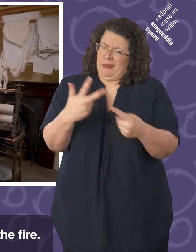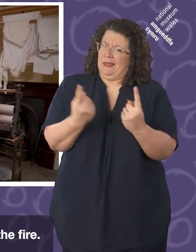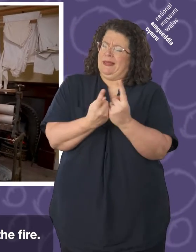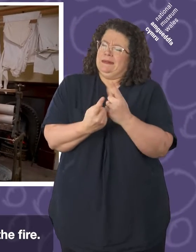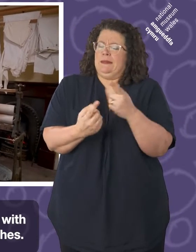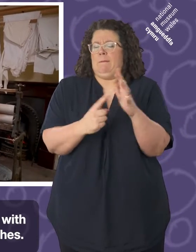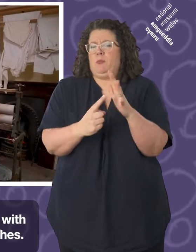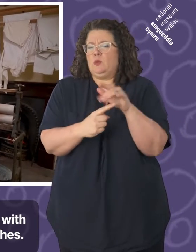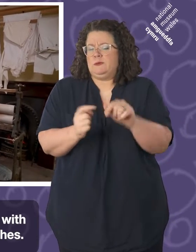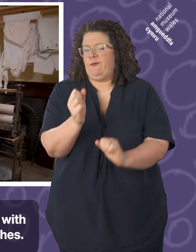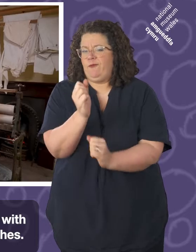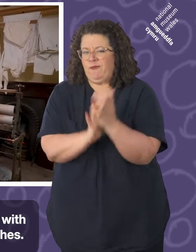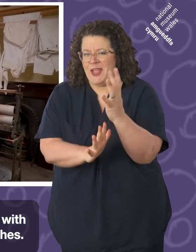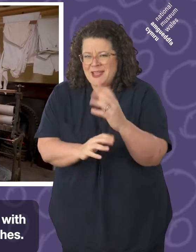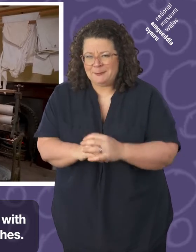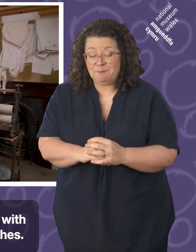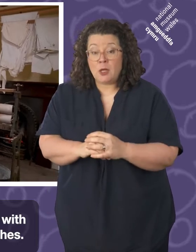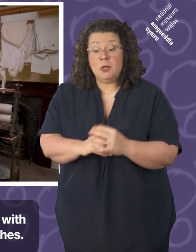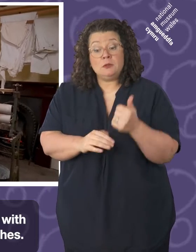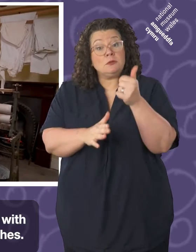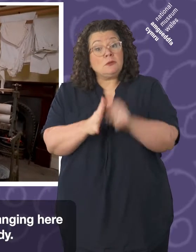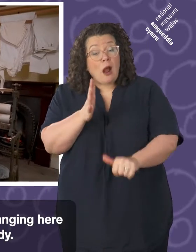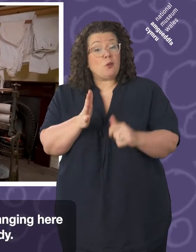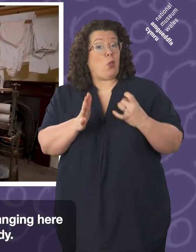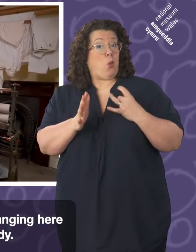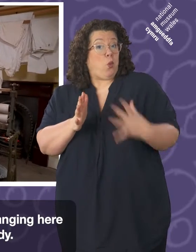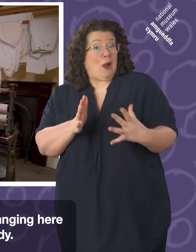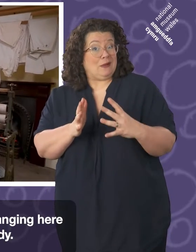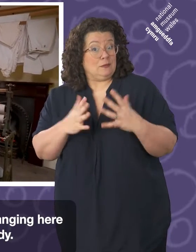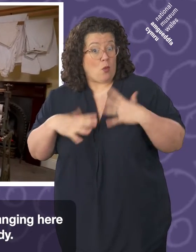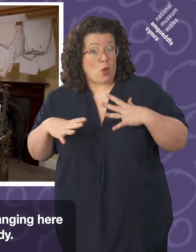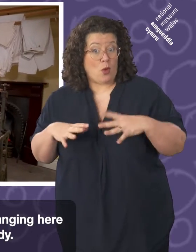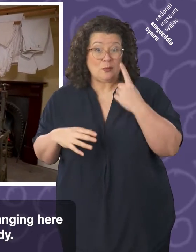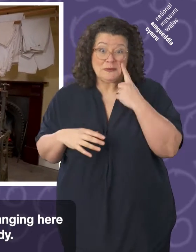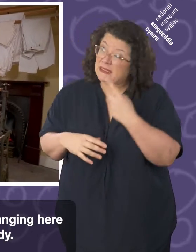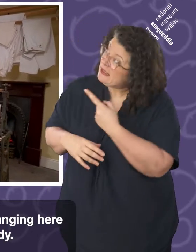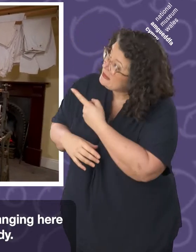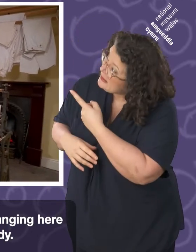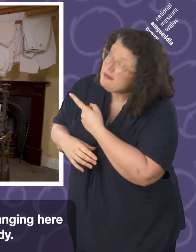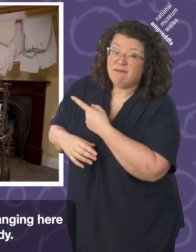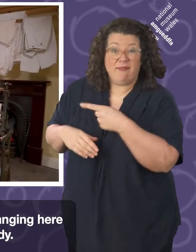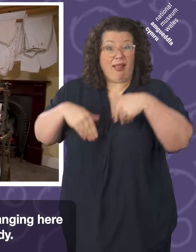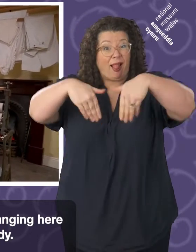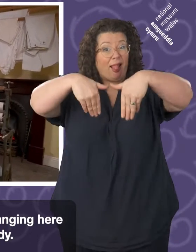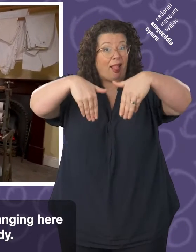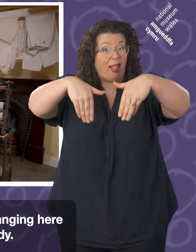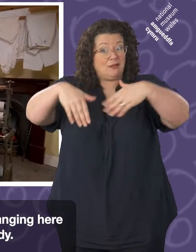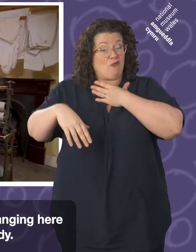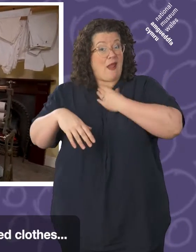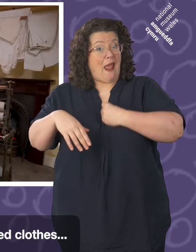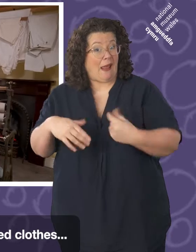fire. Well, I started with the white cloths. And here they are, hanging here to dry